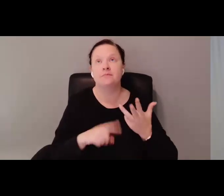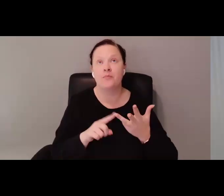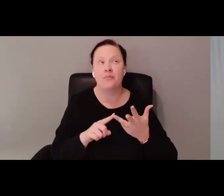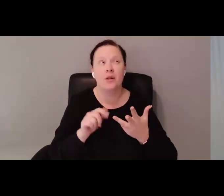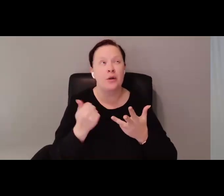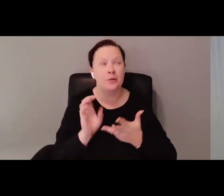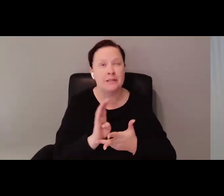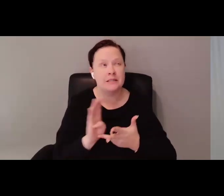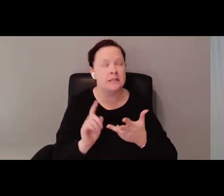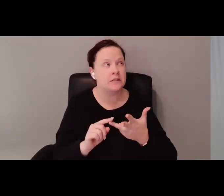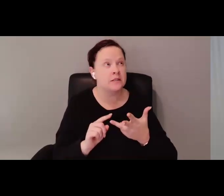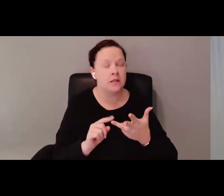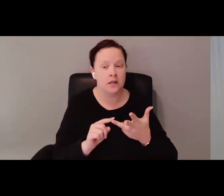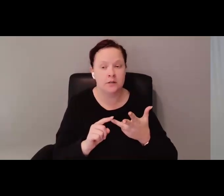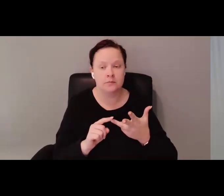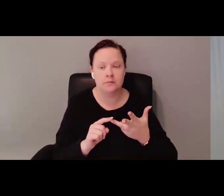helping